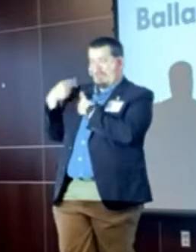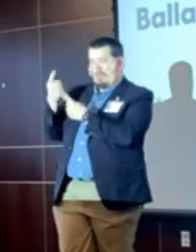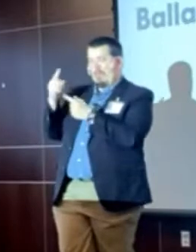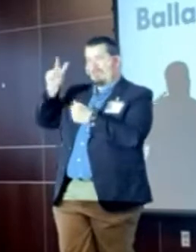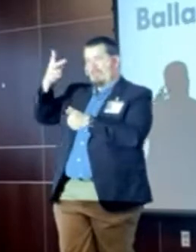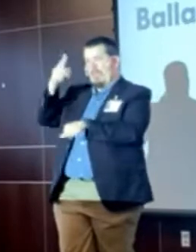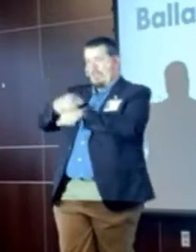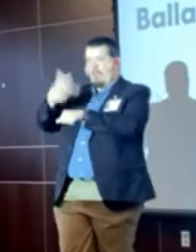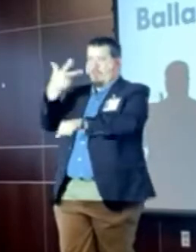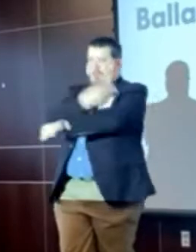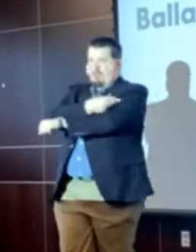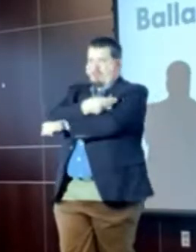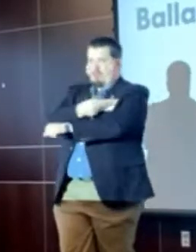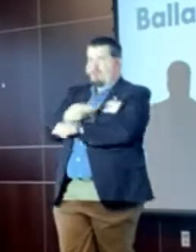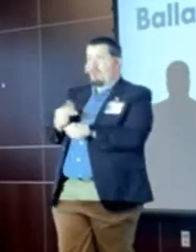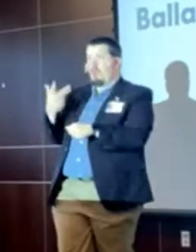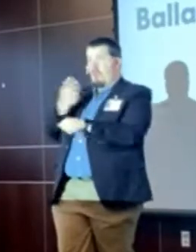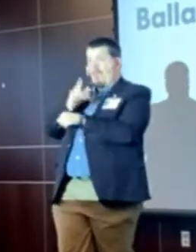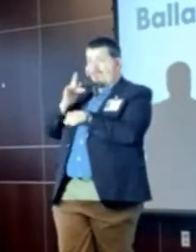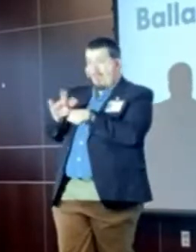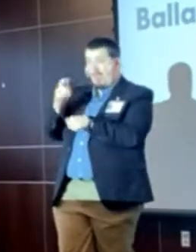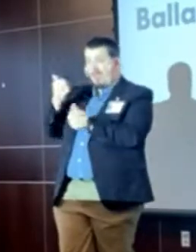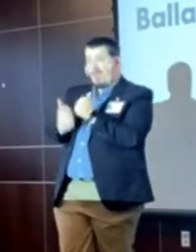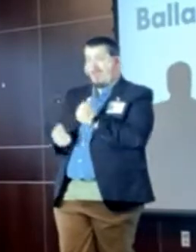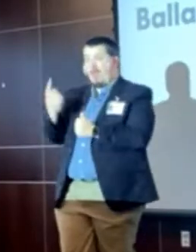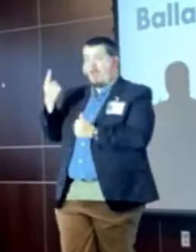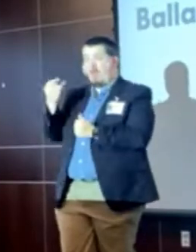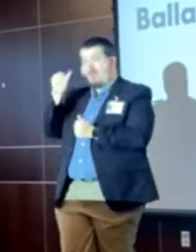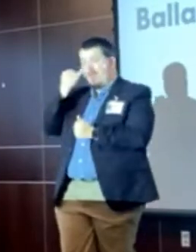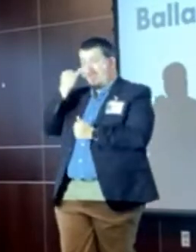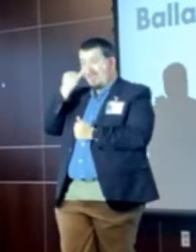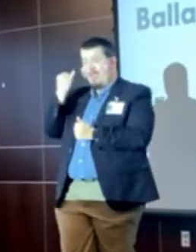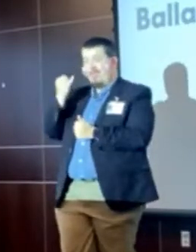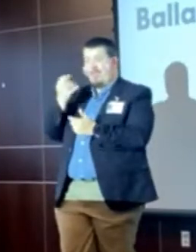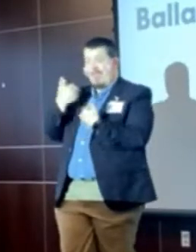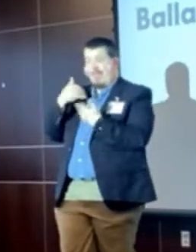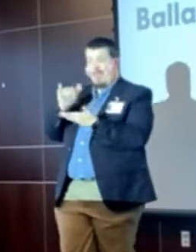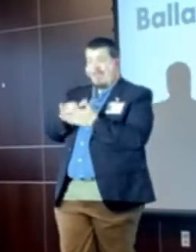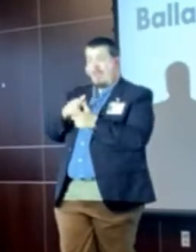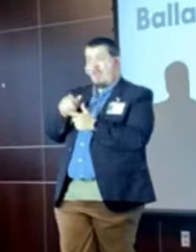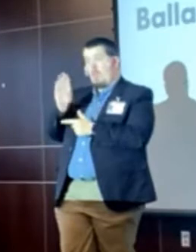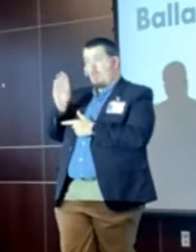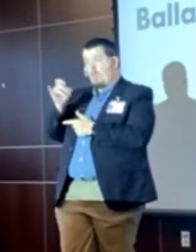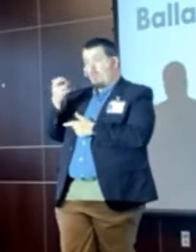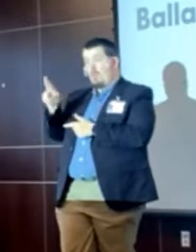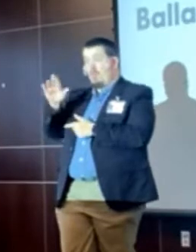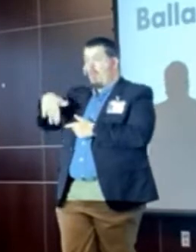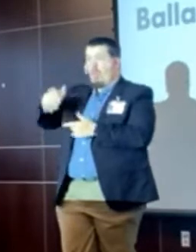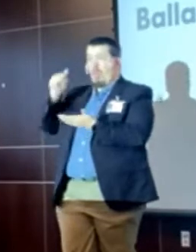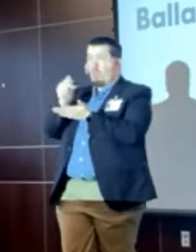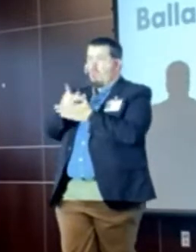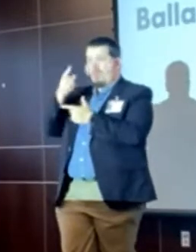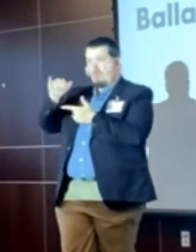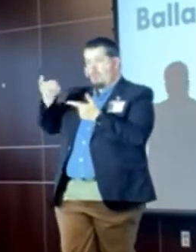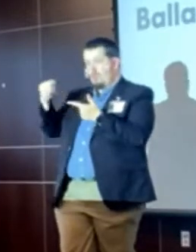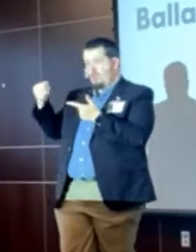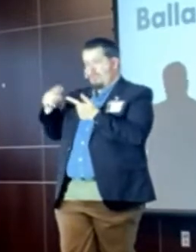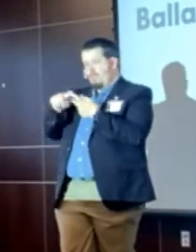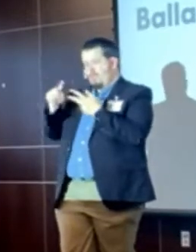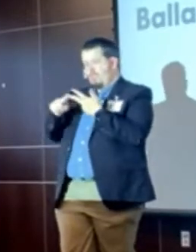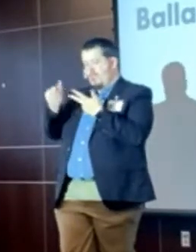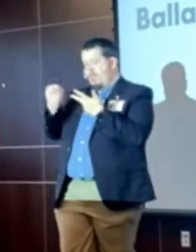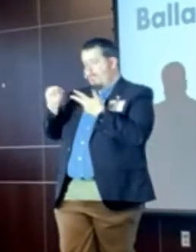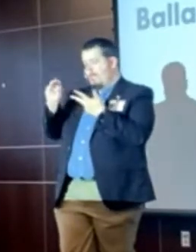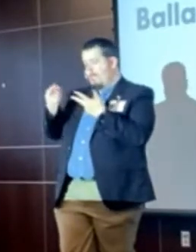dose. These shots are available to anyone who meets that criteria at this time. Boosters are not approved for J&J and Moderna. Still have